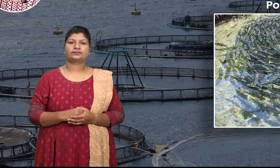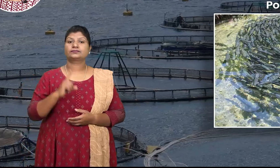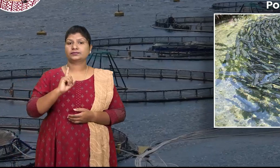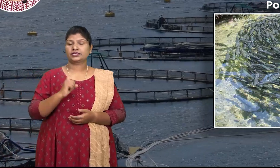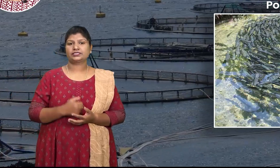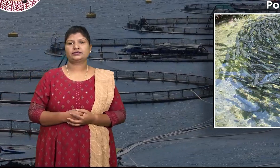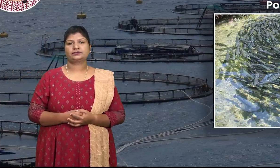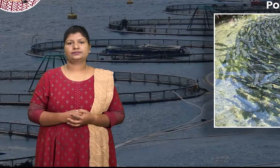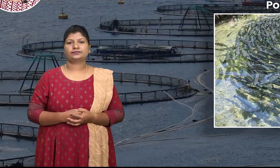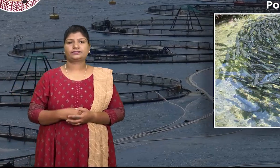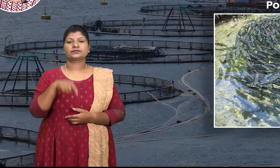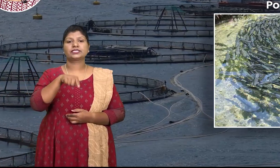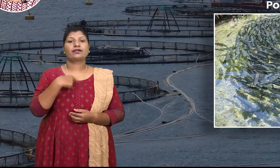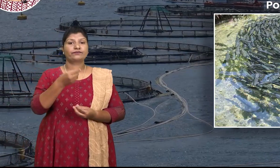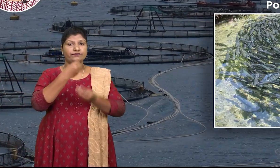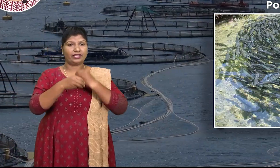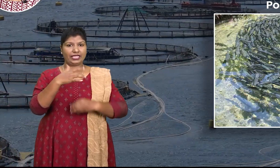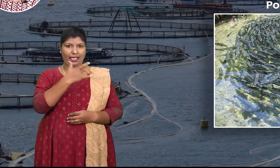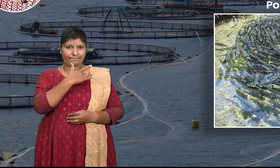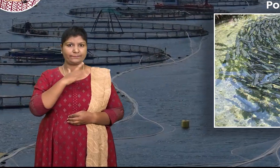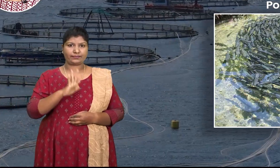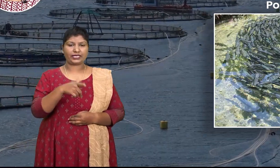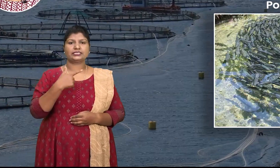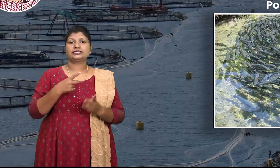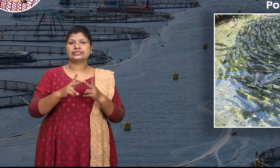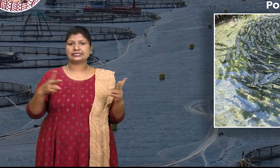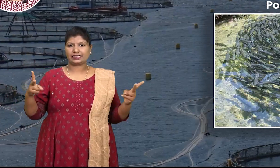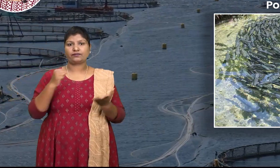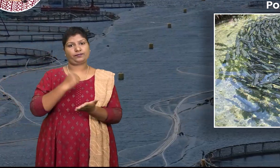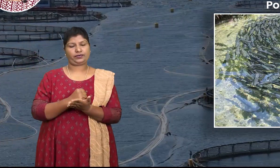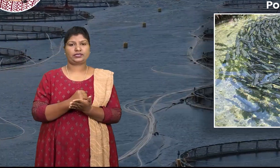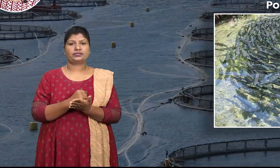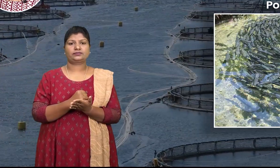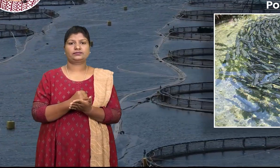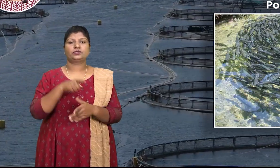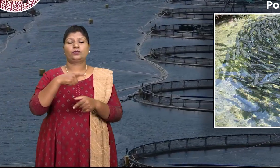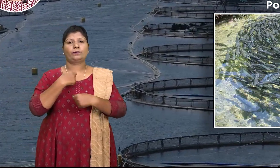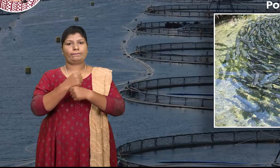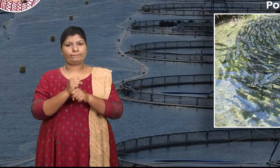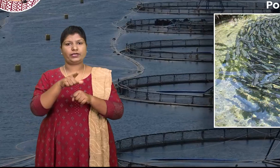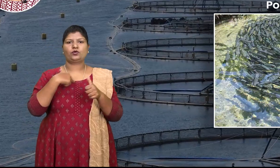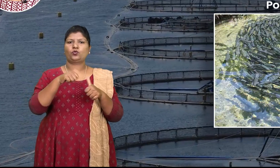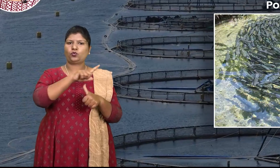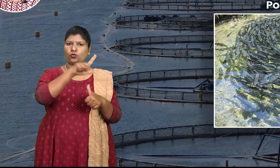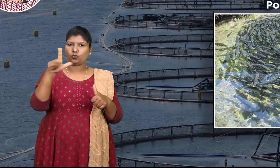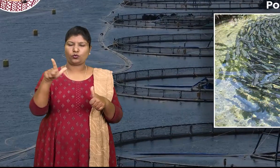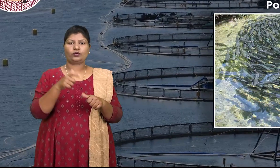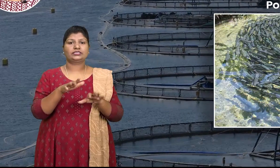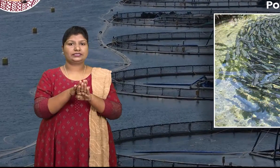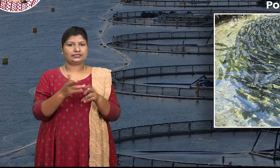But the feeding habits should be different to make all